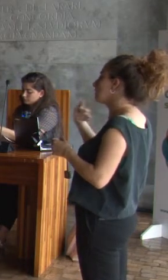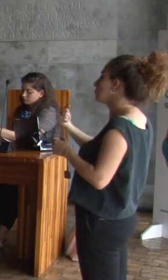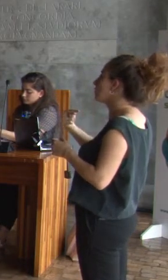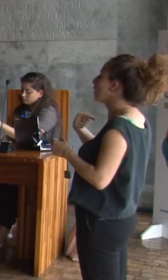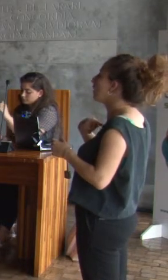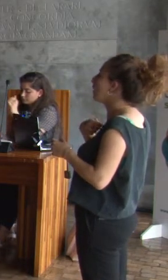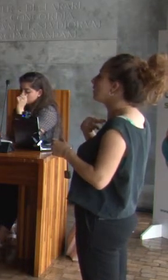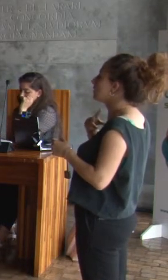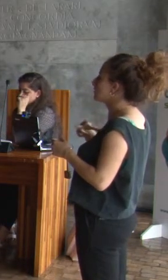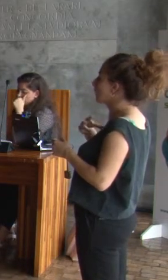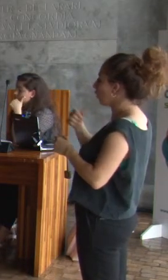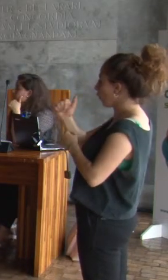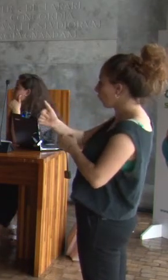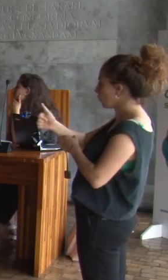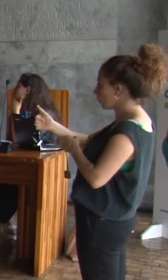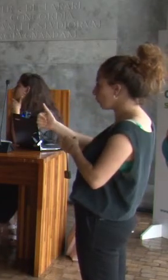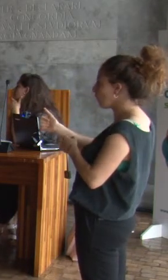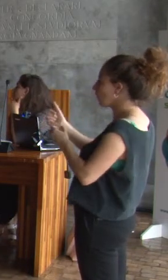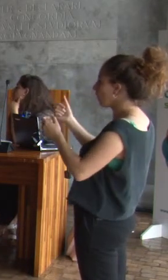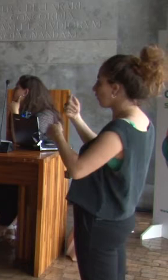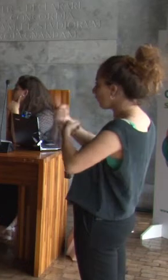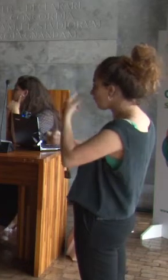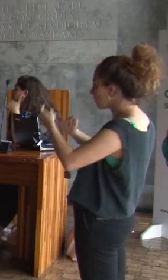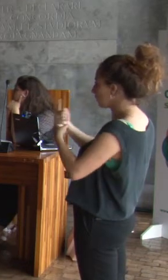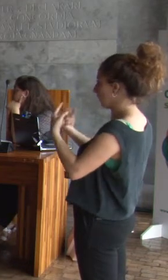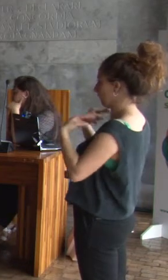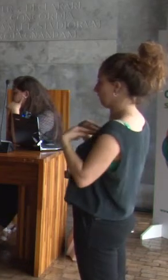hope everyone will keep it alive.